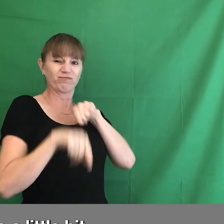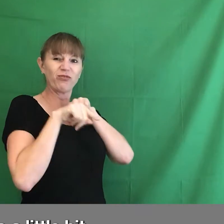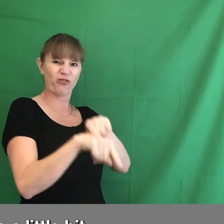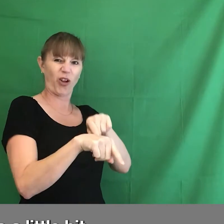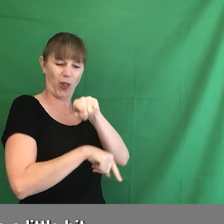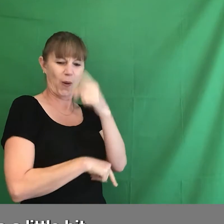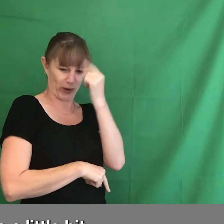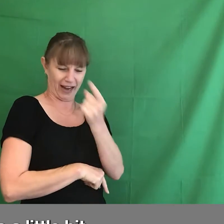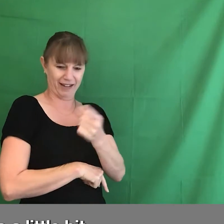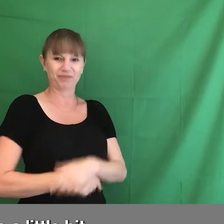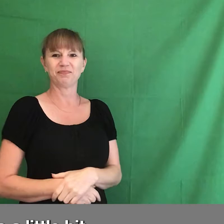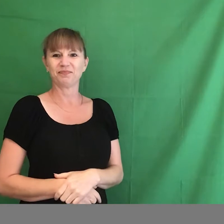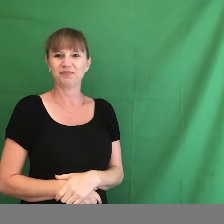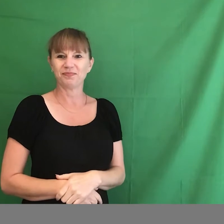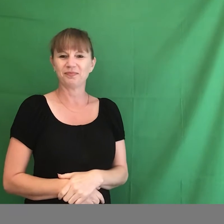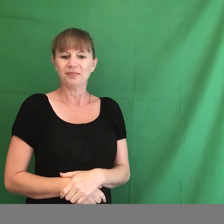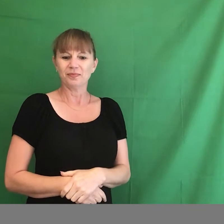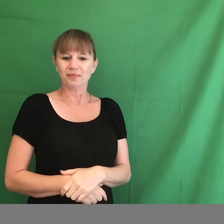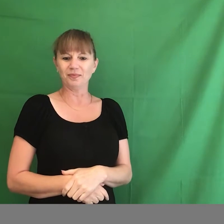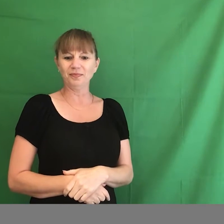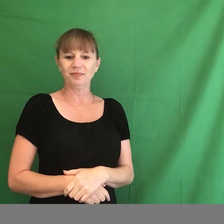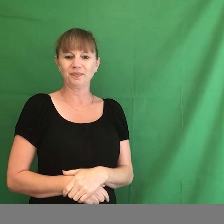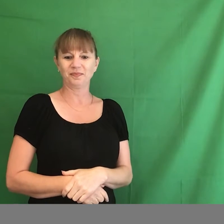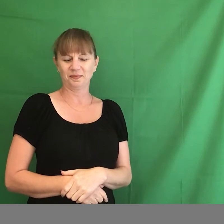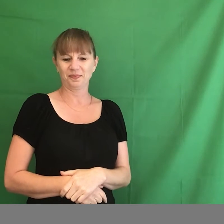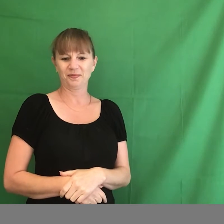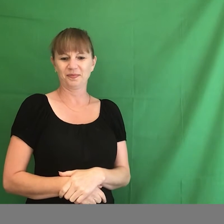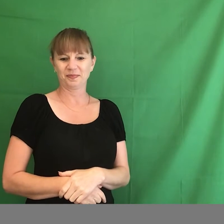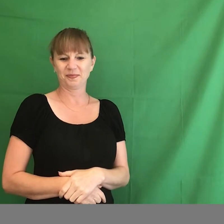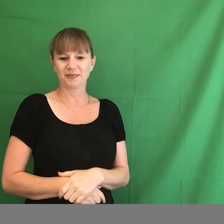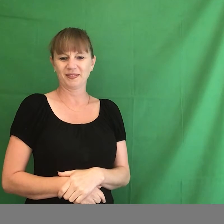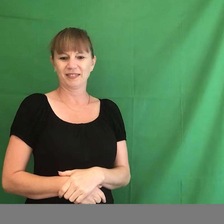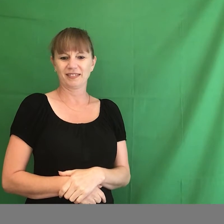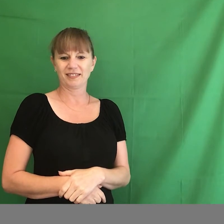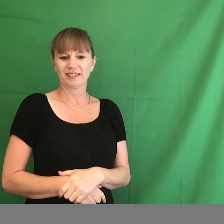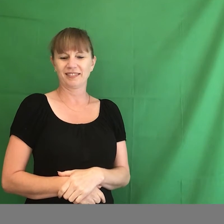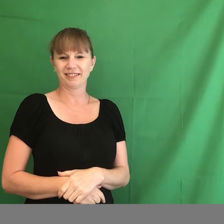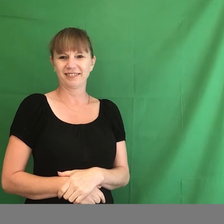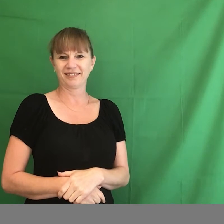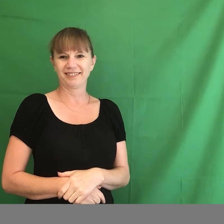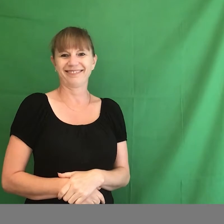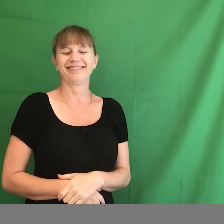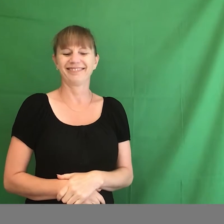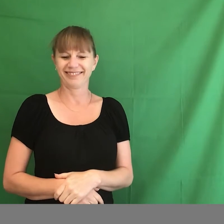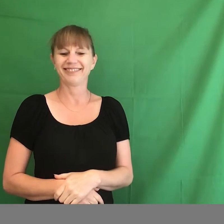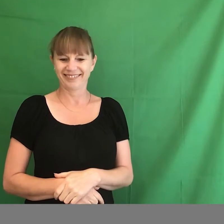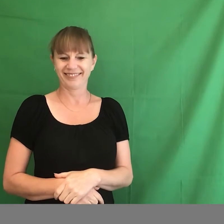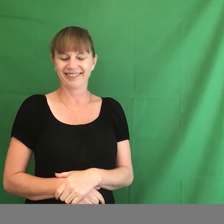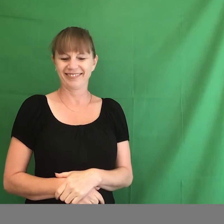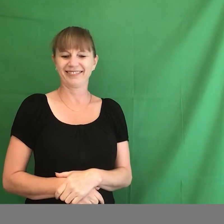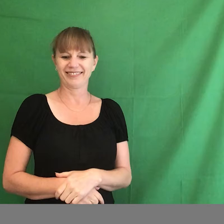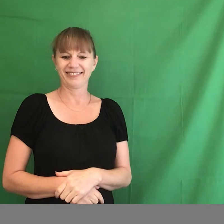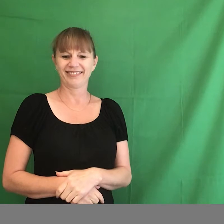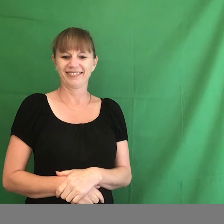faster. Are you ready? 1, 2, 3. I'm alive, alert, awake, enthusiastic.